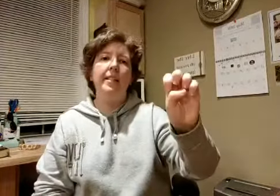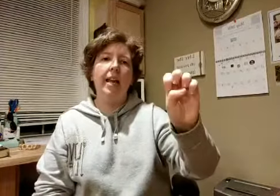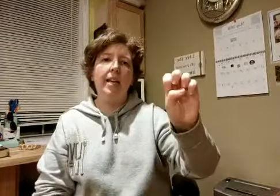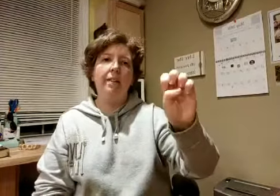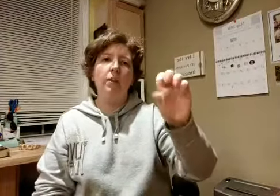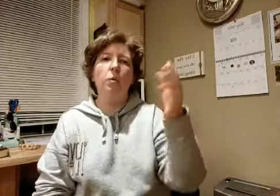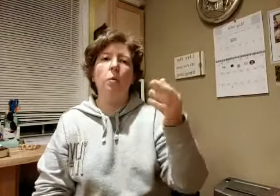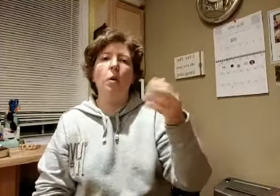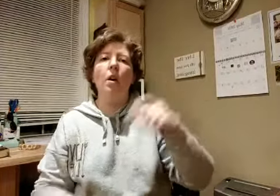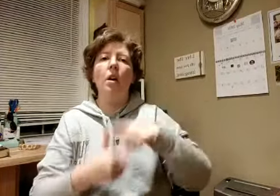Save or